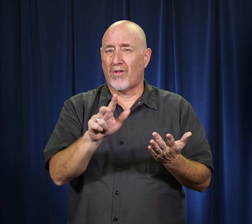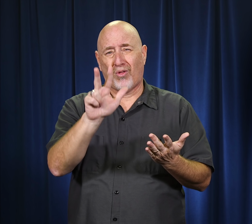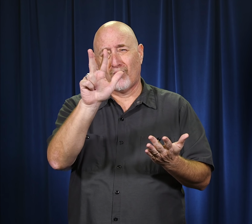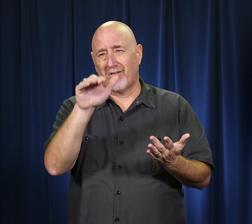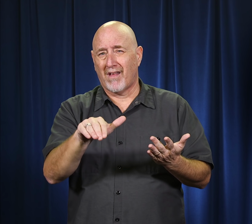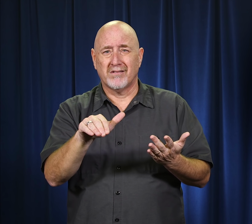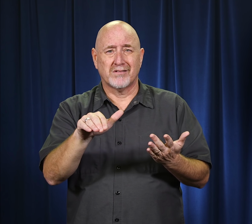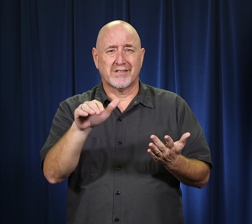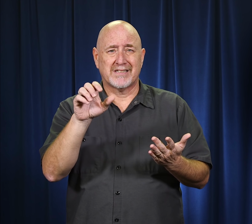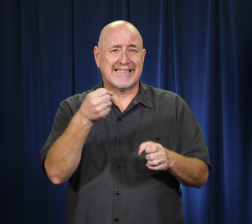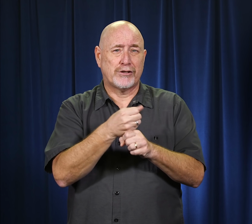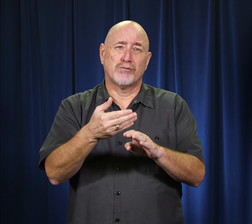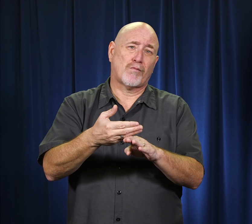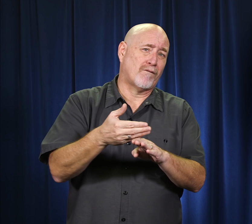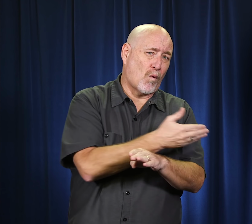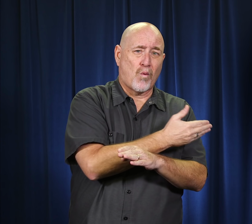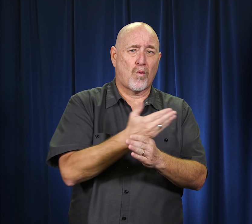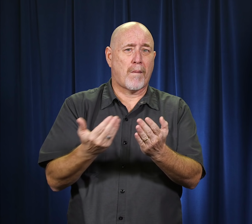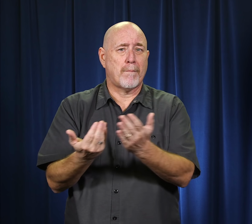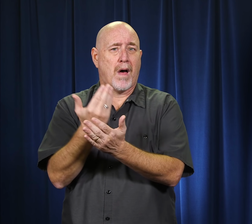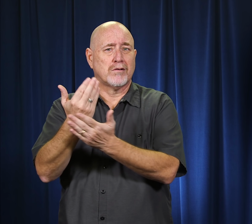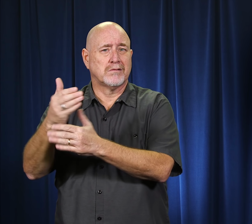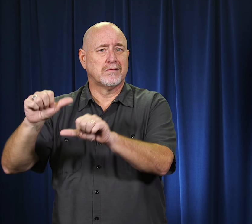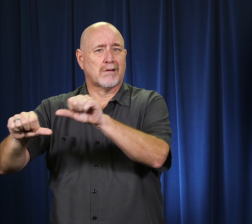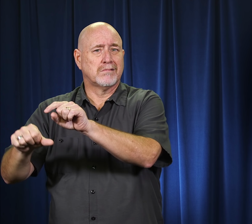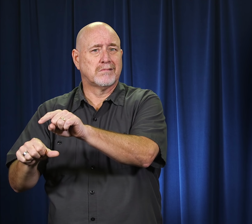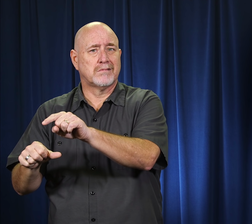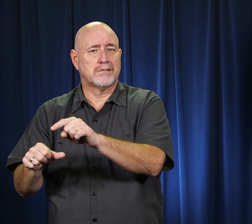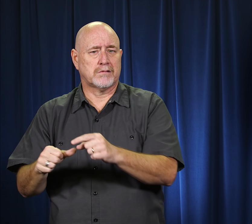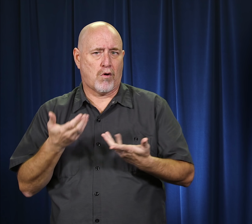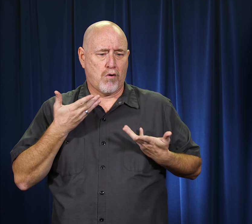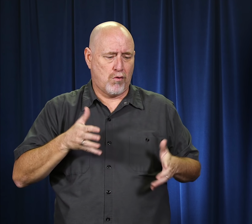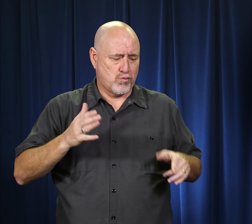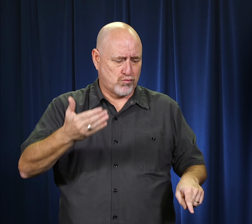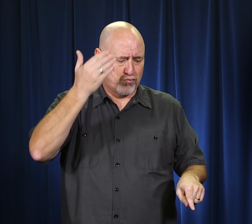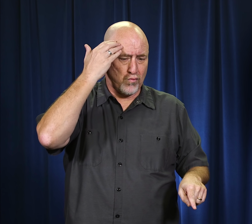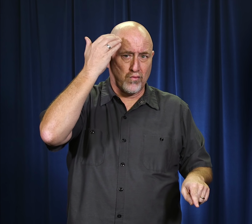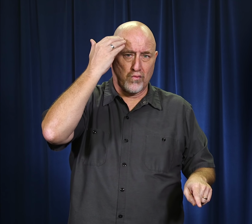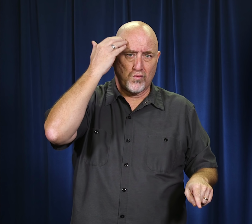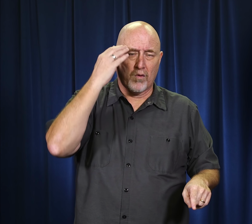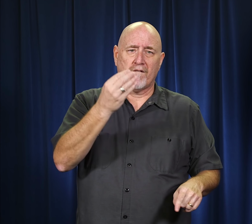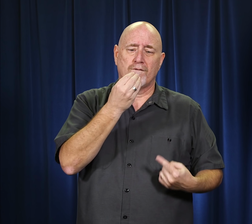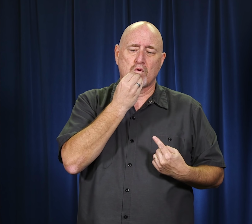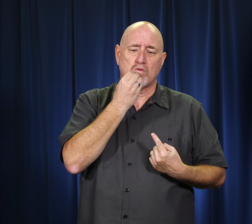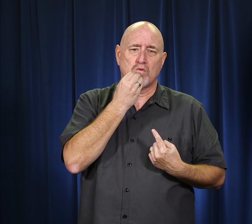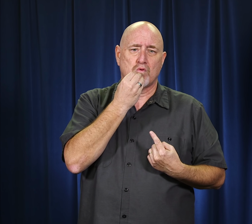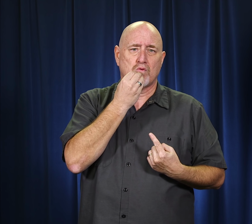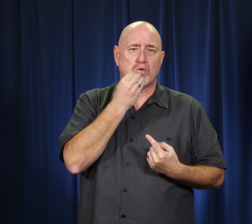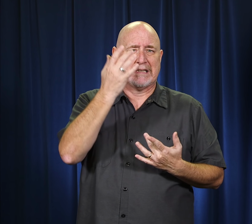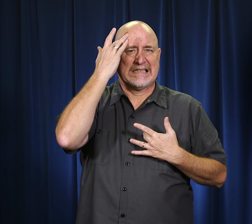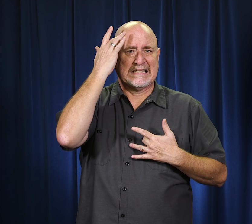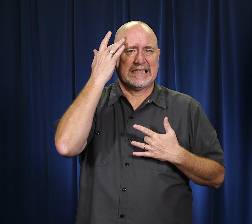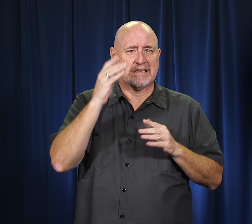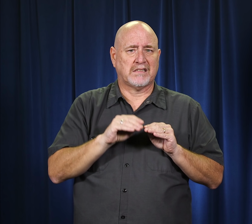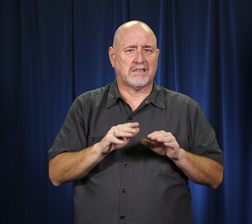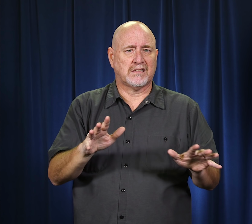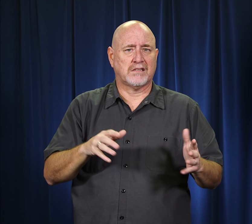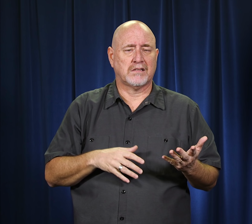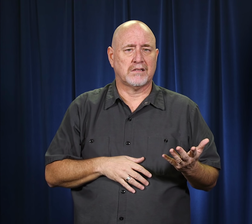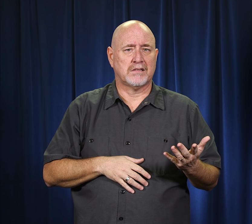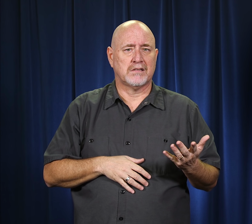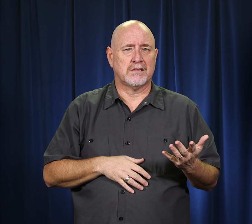some 3,000 years before modern times, exhibits a knowledge of food-borne